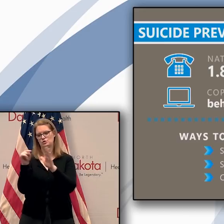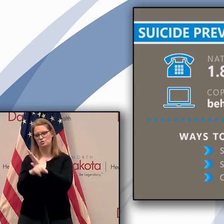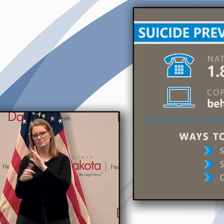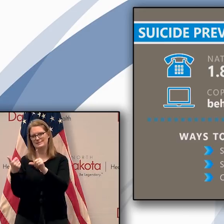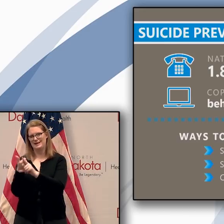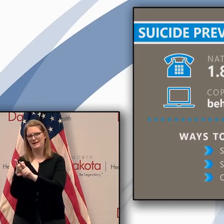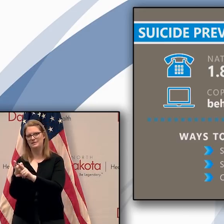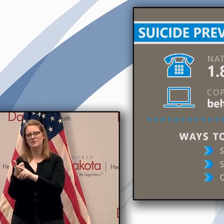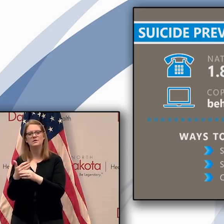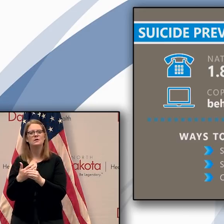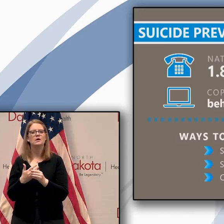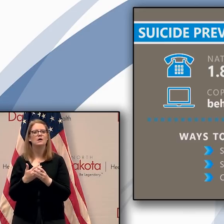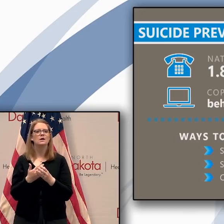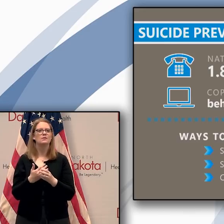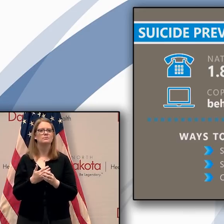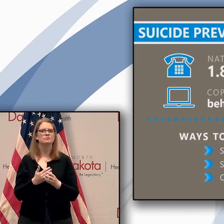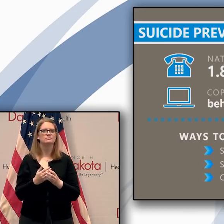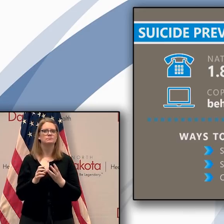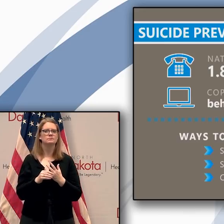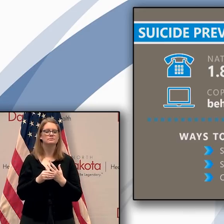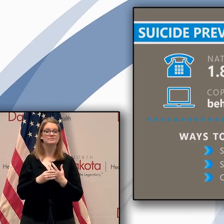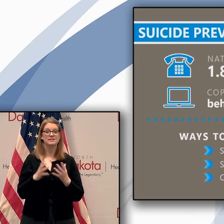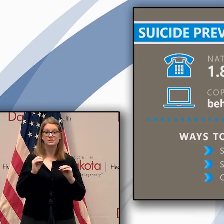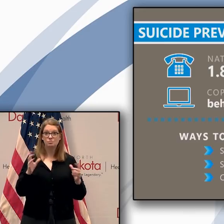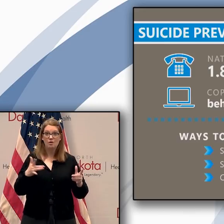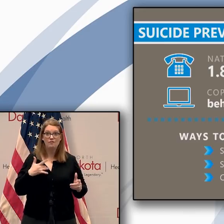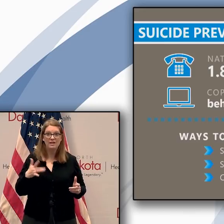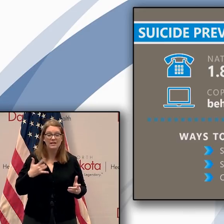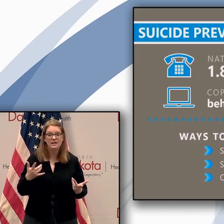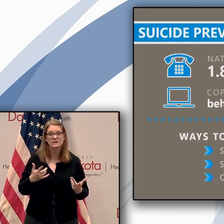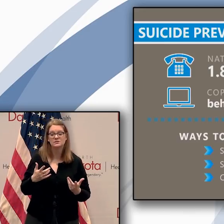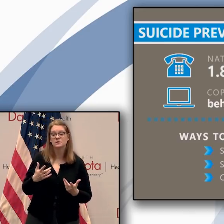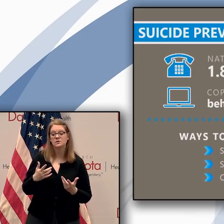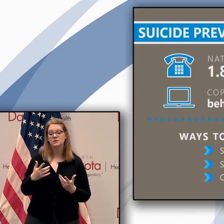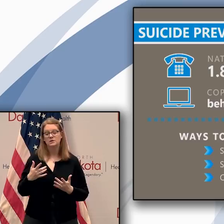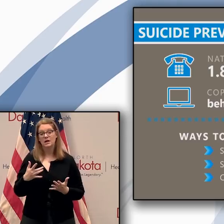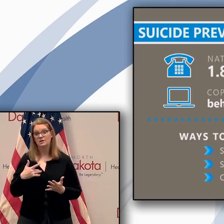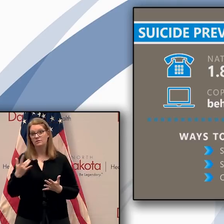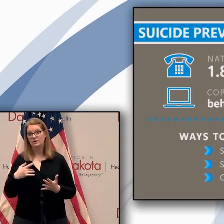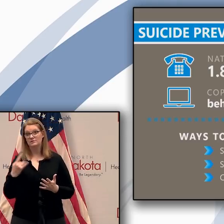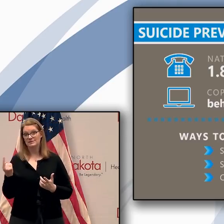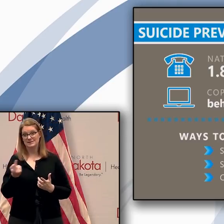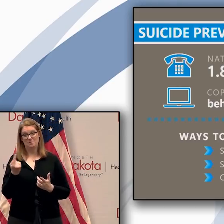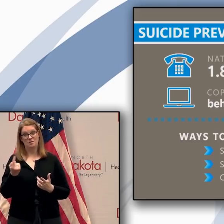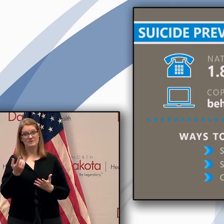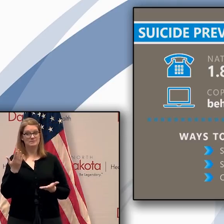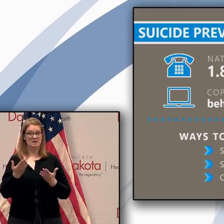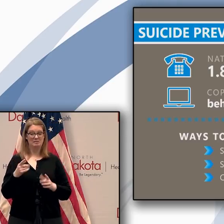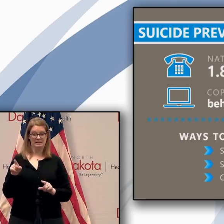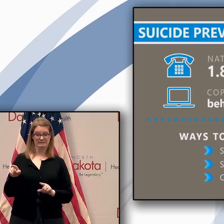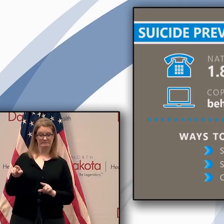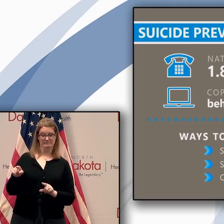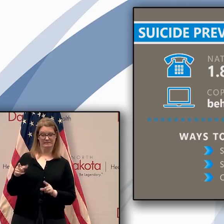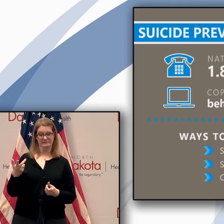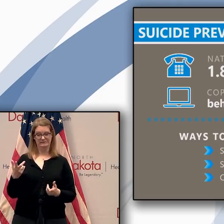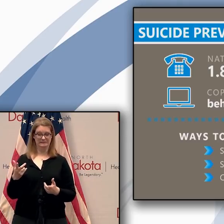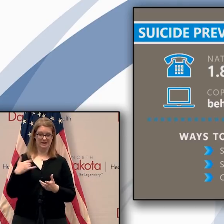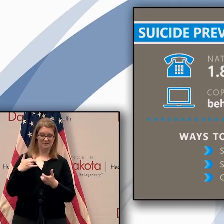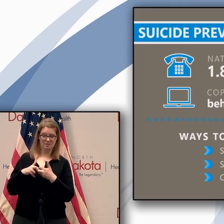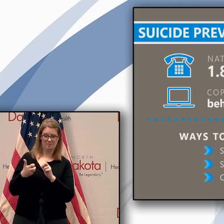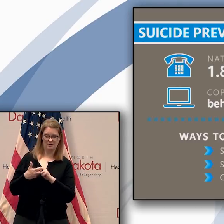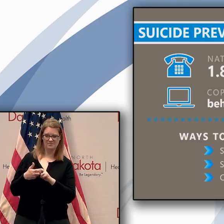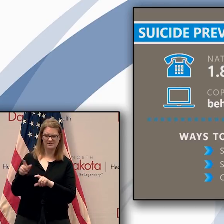And again, if you're not having these feelings, but you know someone that might, again, urge you to go to